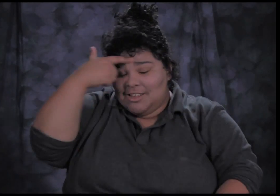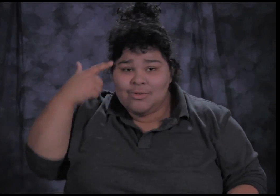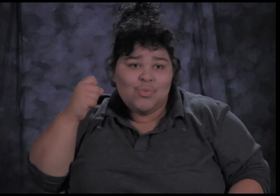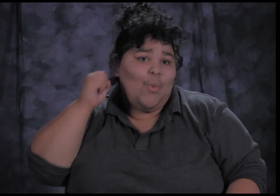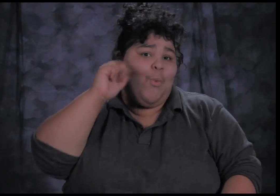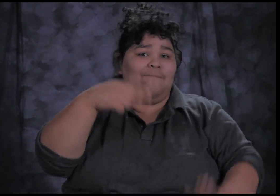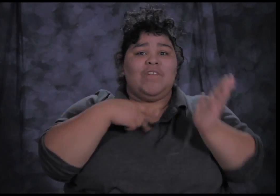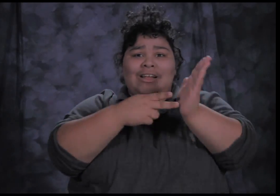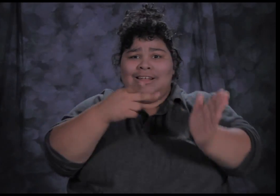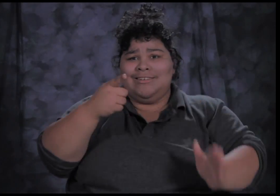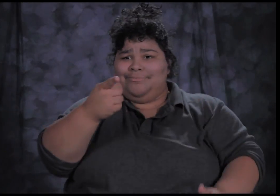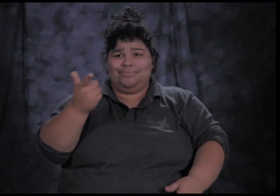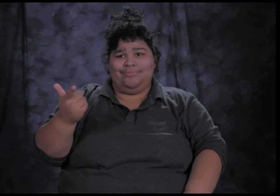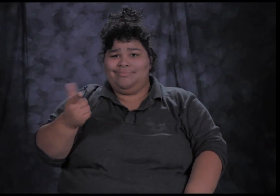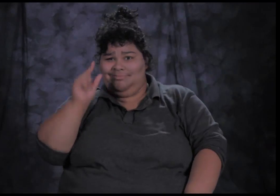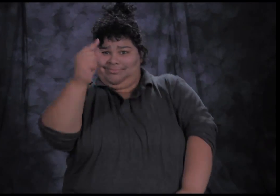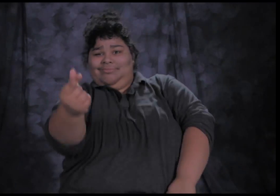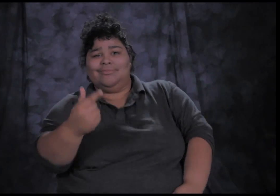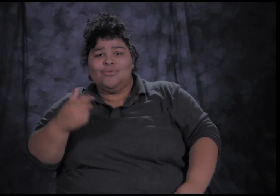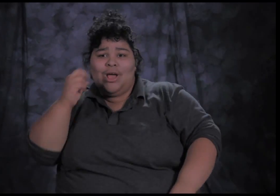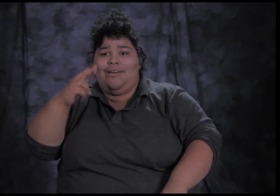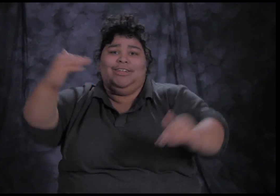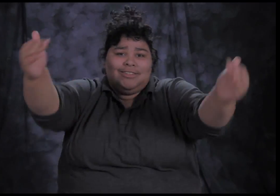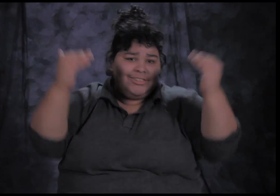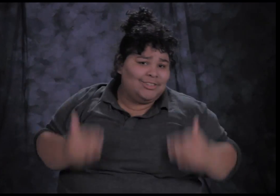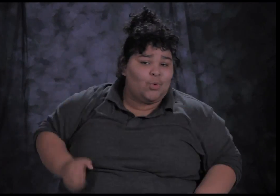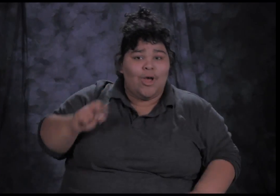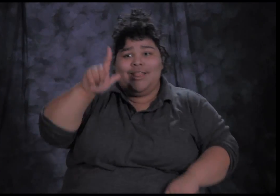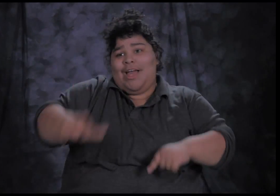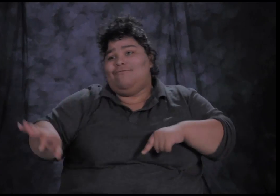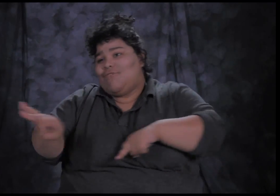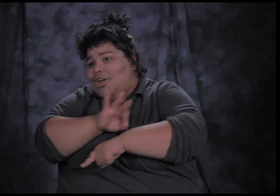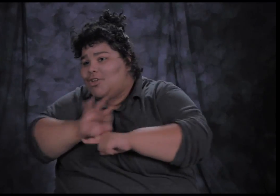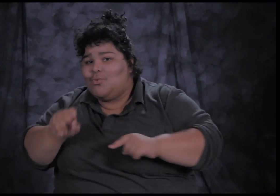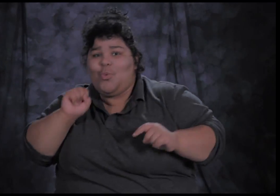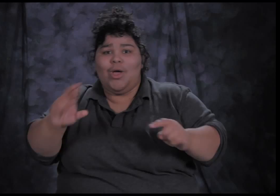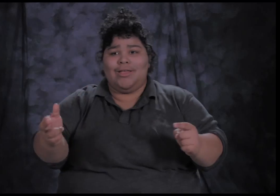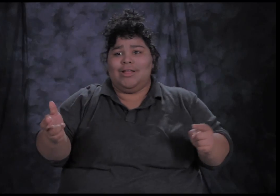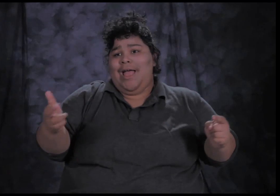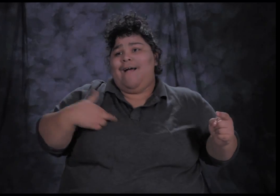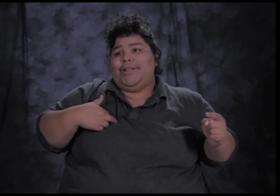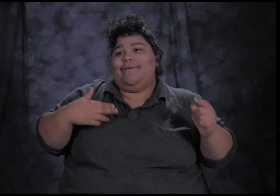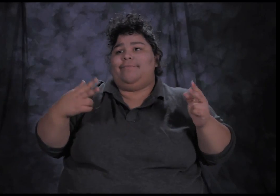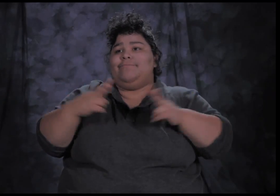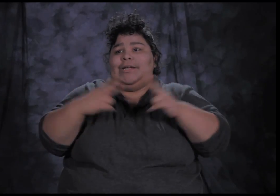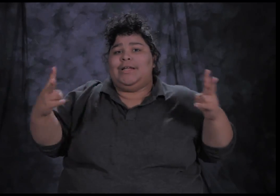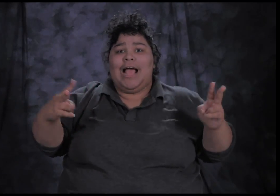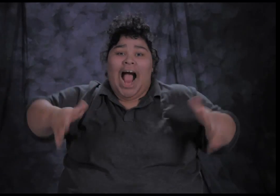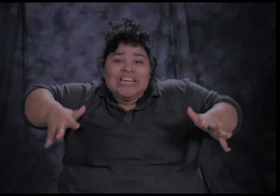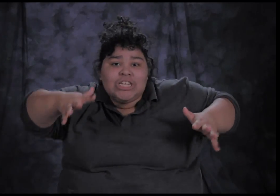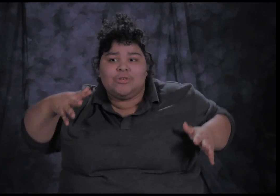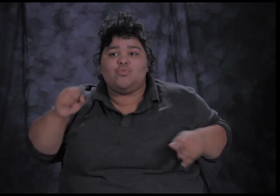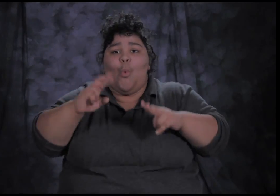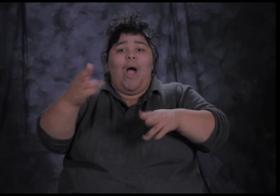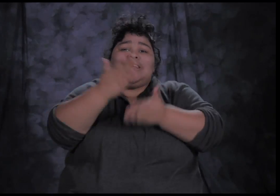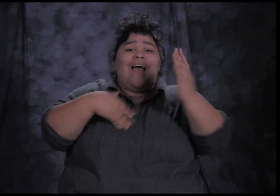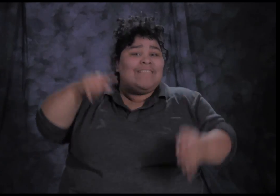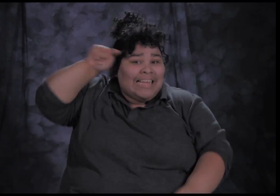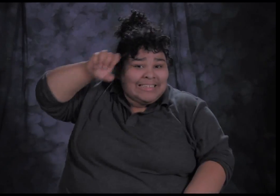has experienced trauma. This person is dumb or low functioning and is stupid. We just throw out all these labels. That